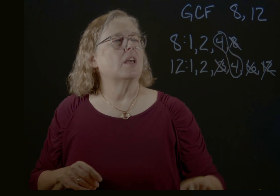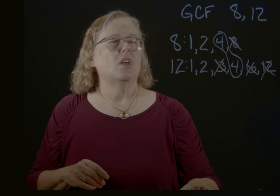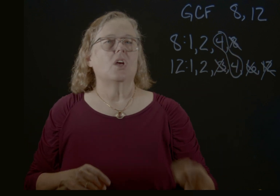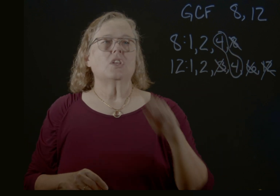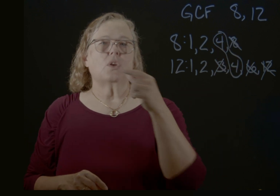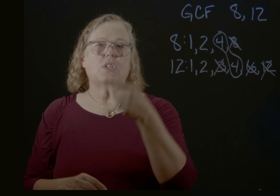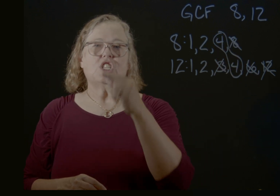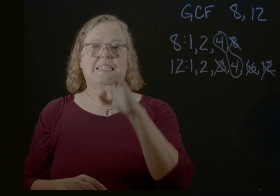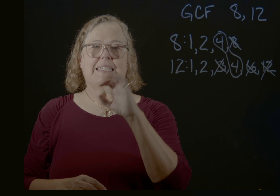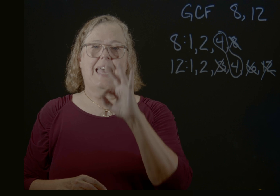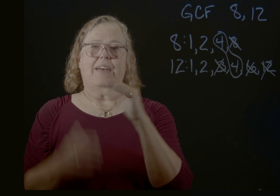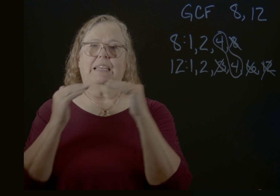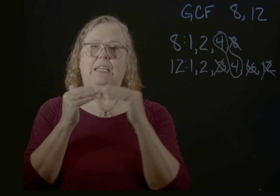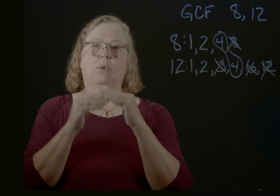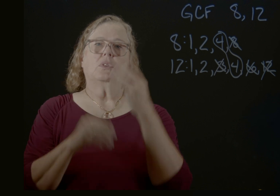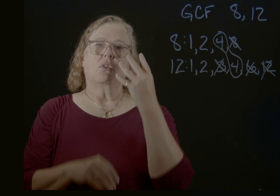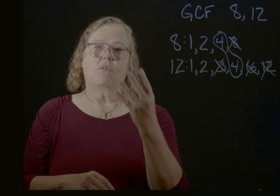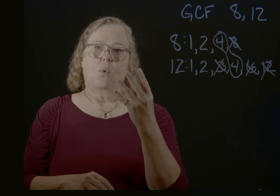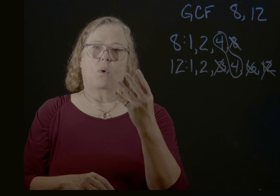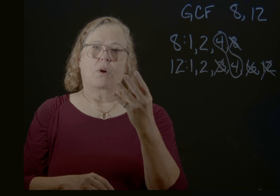So the GCF equals 4.